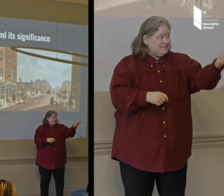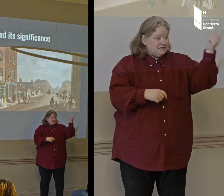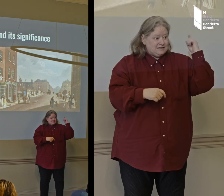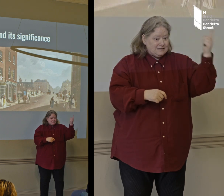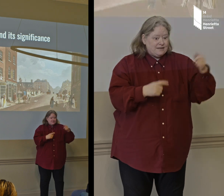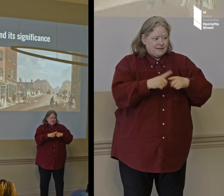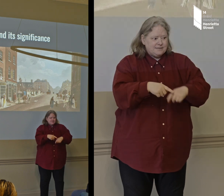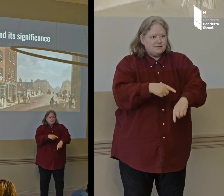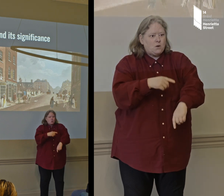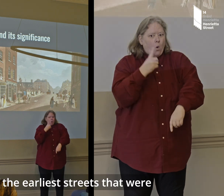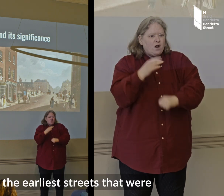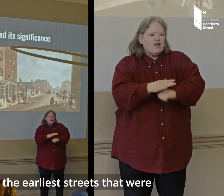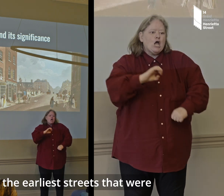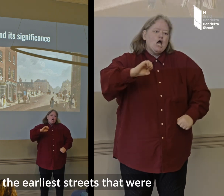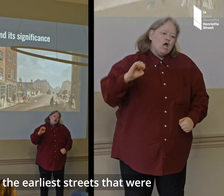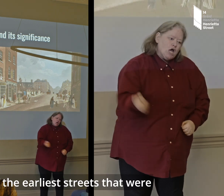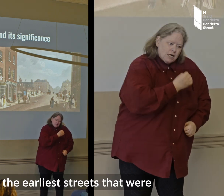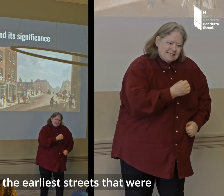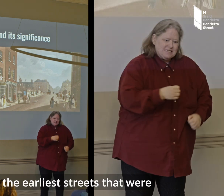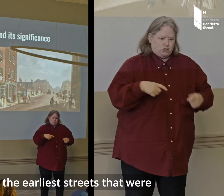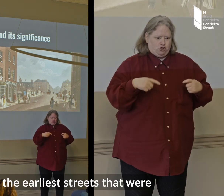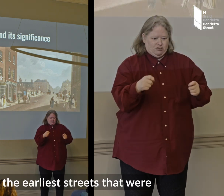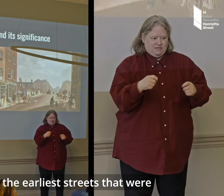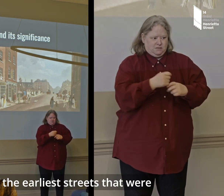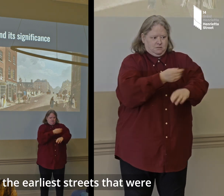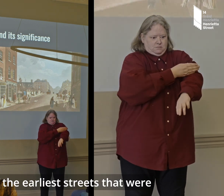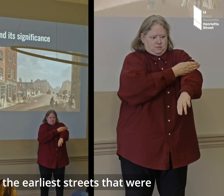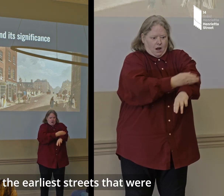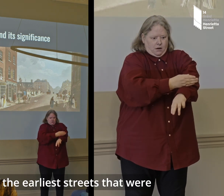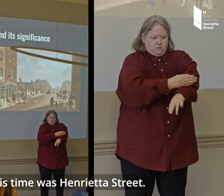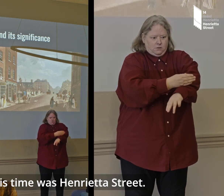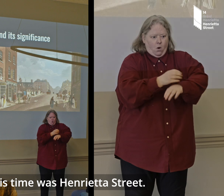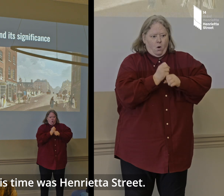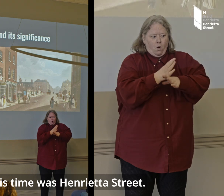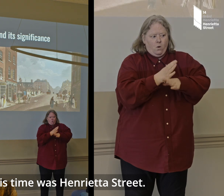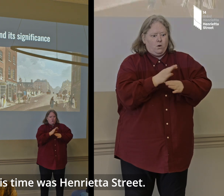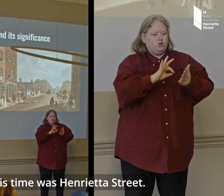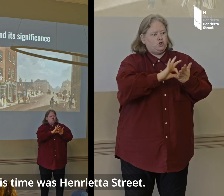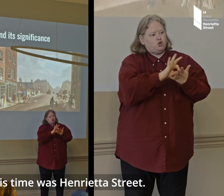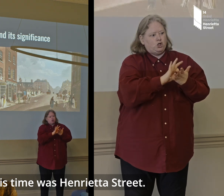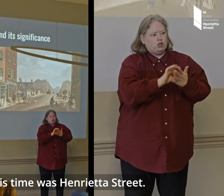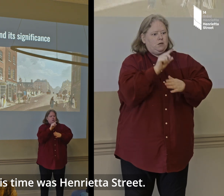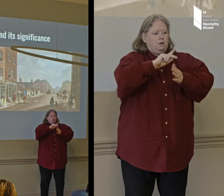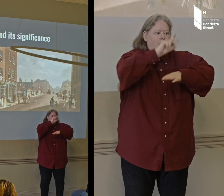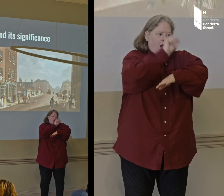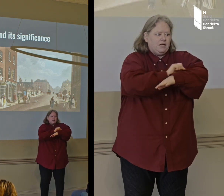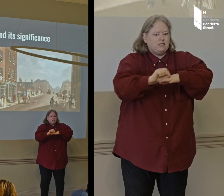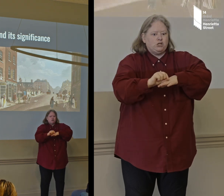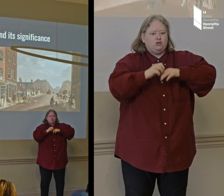place. And one of the earliest streets that were built in this time was Henrietta